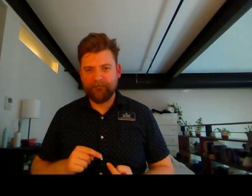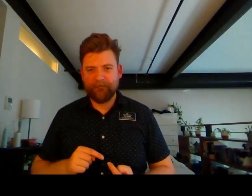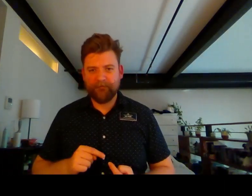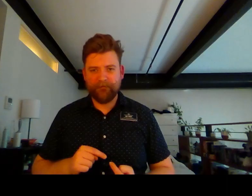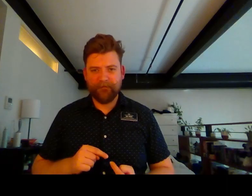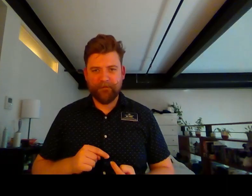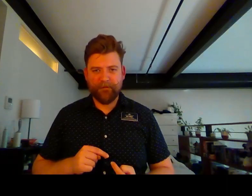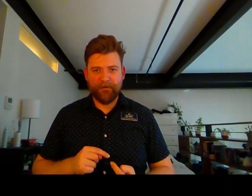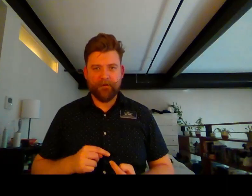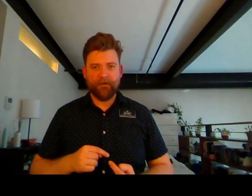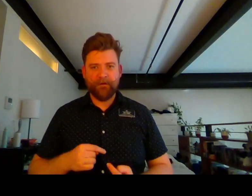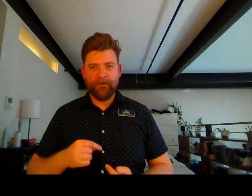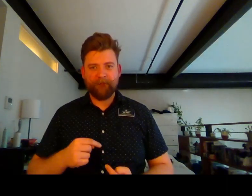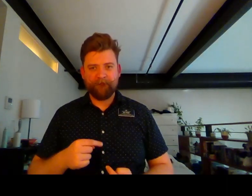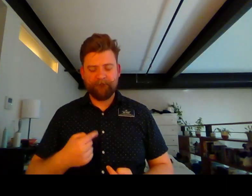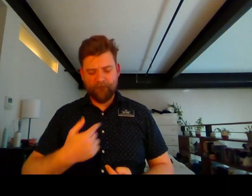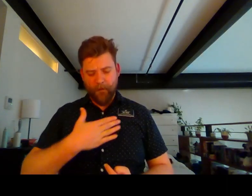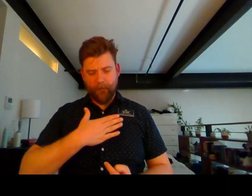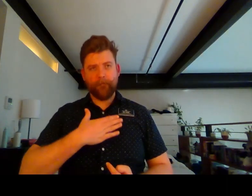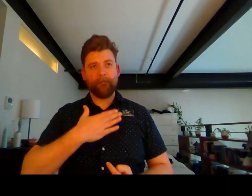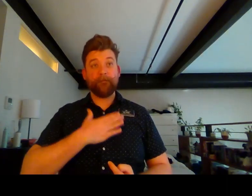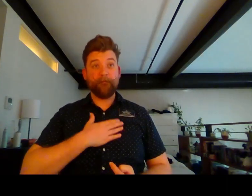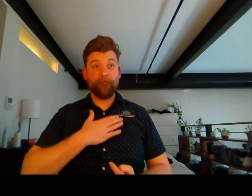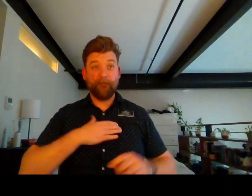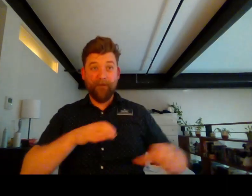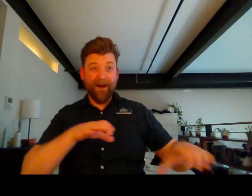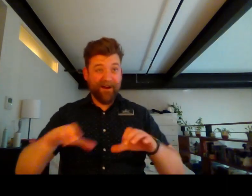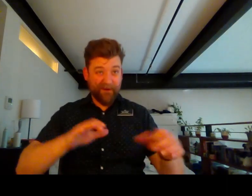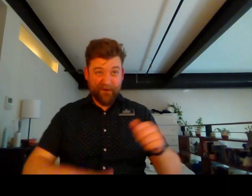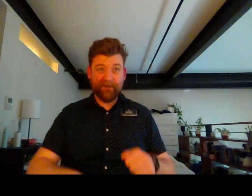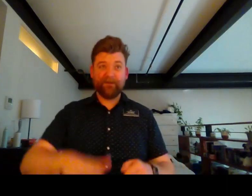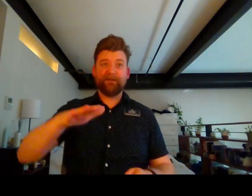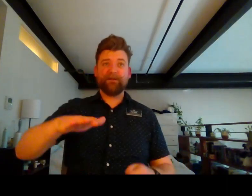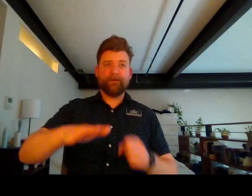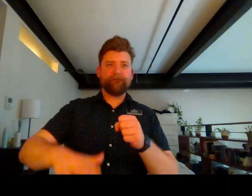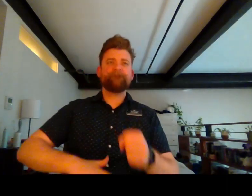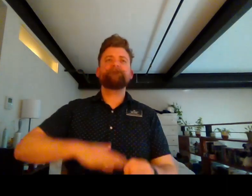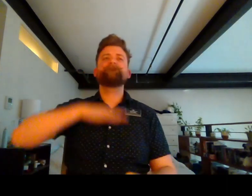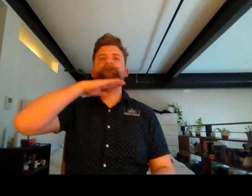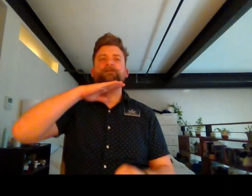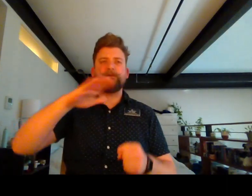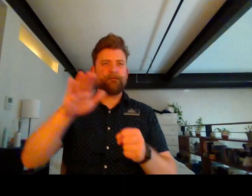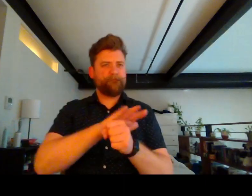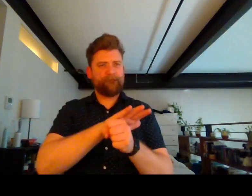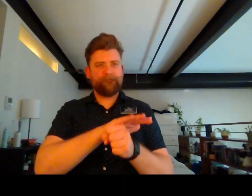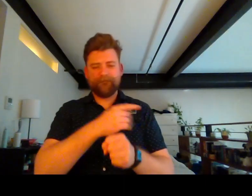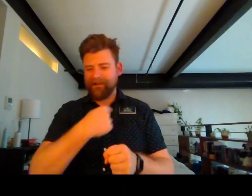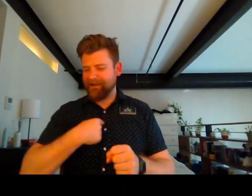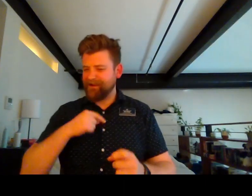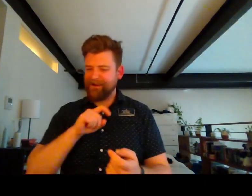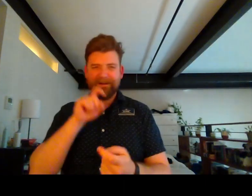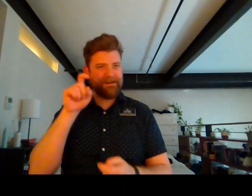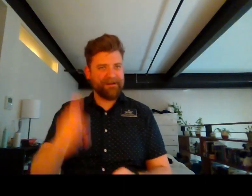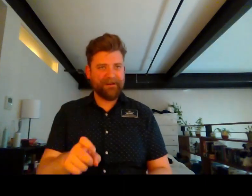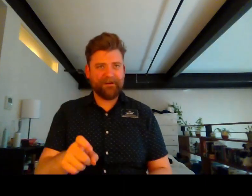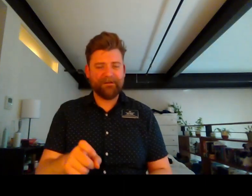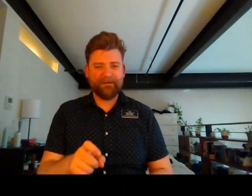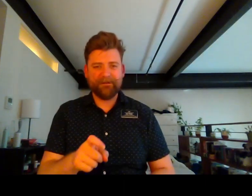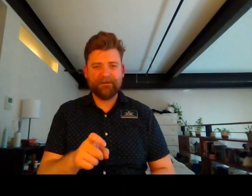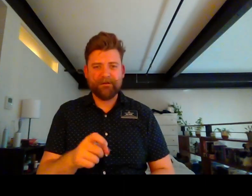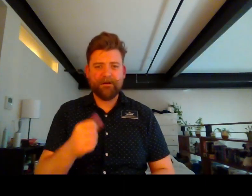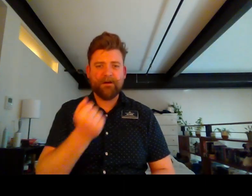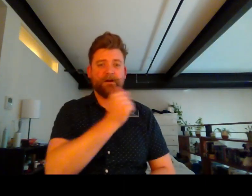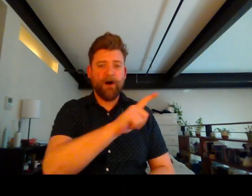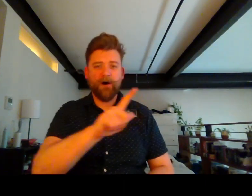full potential because I need my fellow neighbors. Difficult and painful as it is, we must walk on in the days